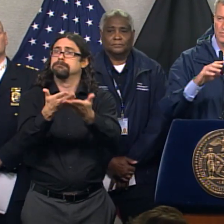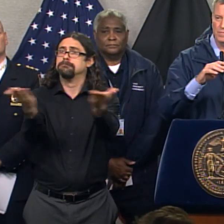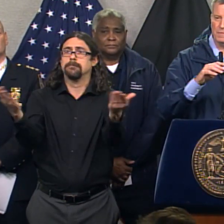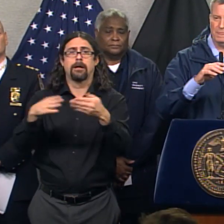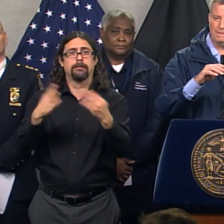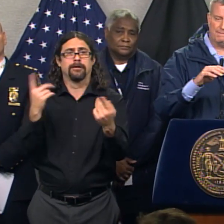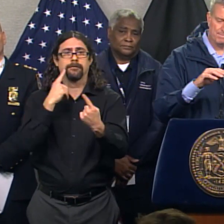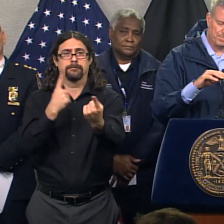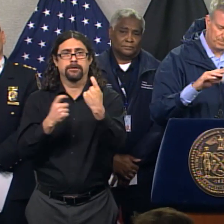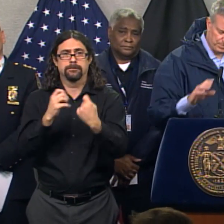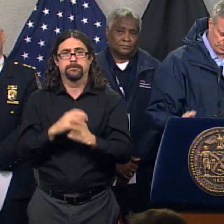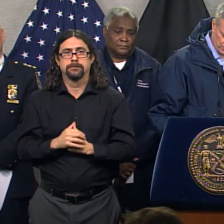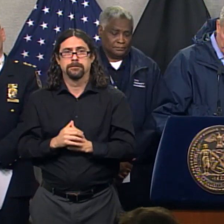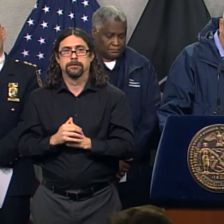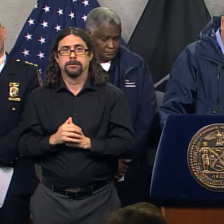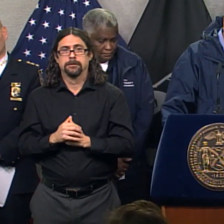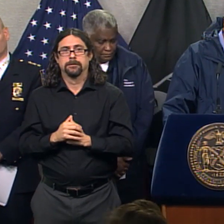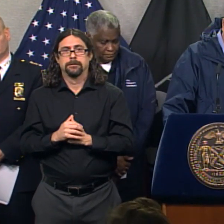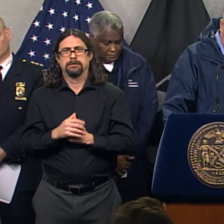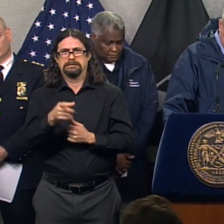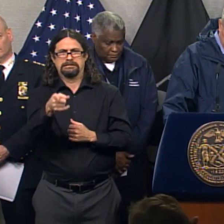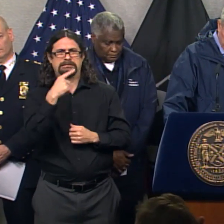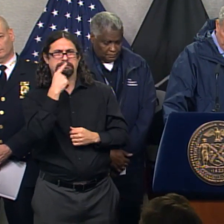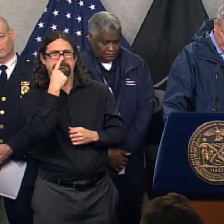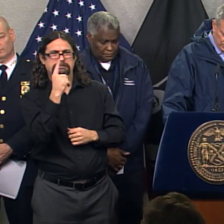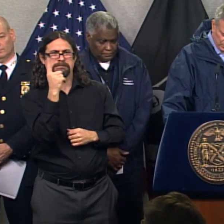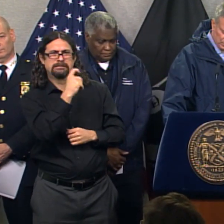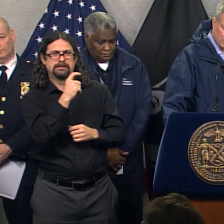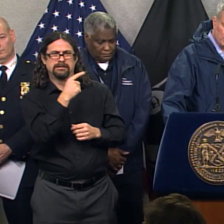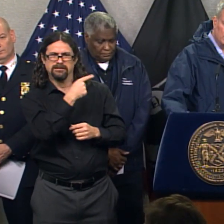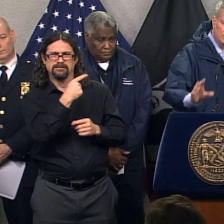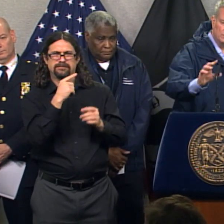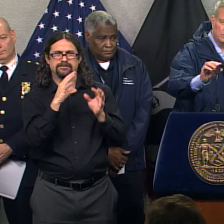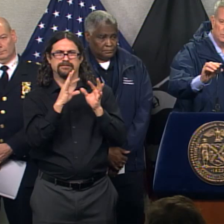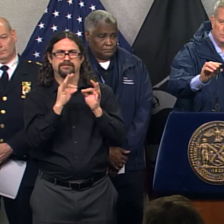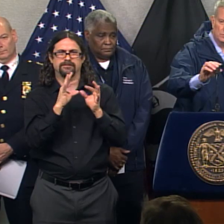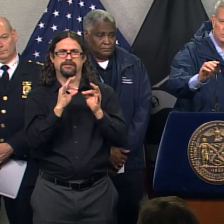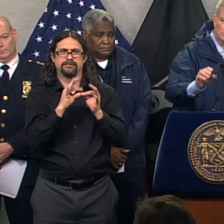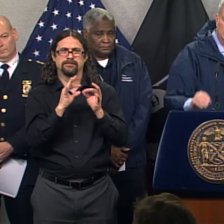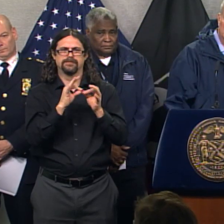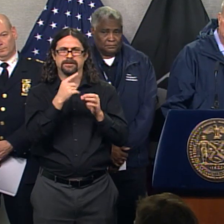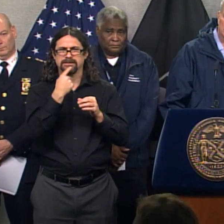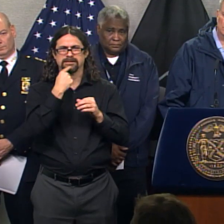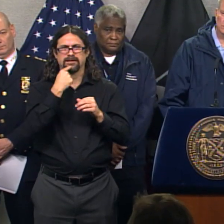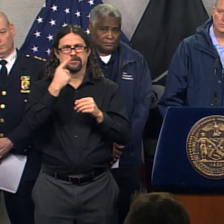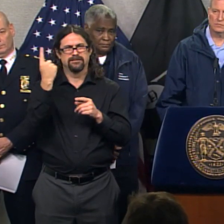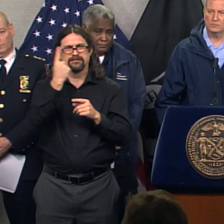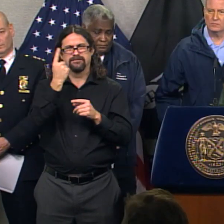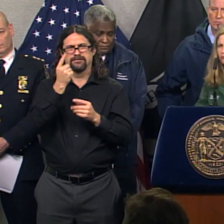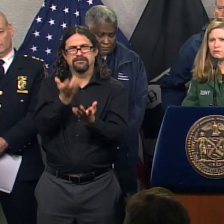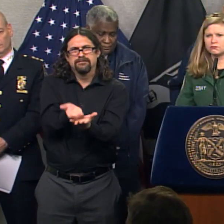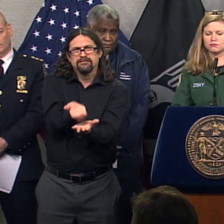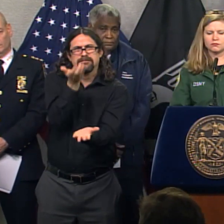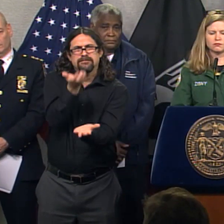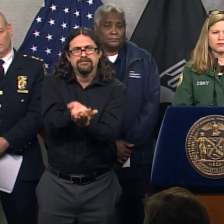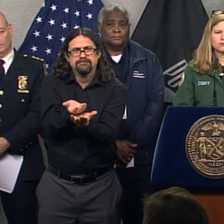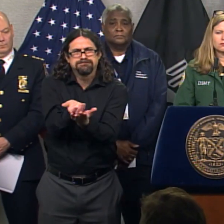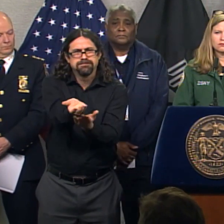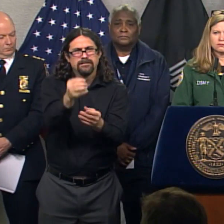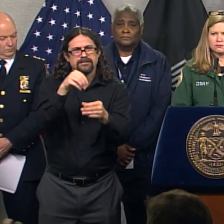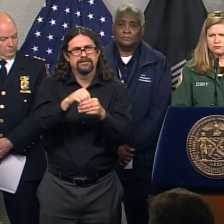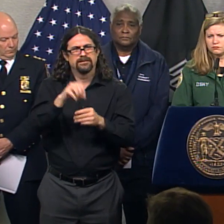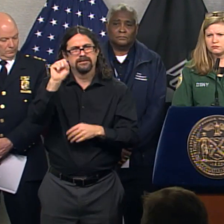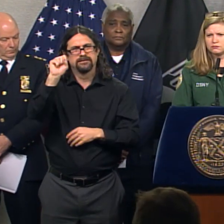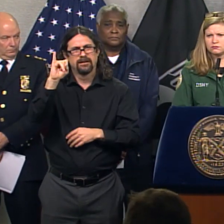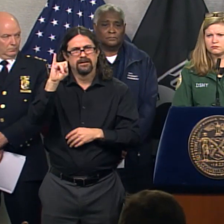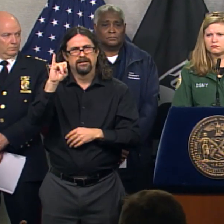the commissioner, you mentioned the front-end loaders, I think, on Staten Island. Is that, and can you just explain a little bit more, the $21 million that was appropriated last year? Because I